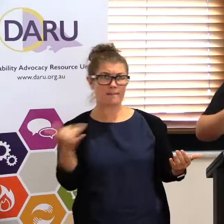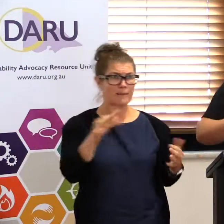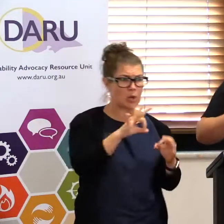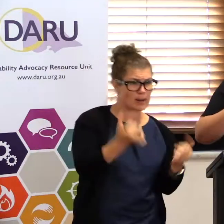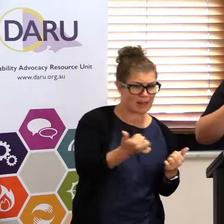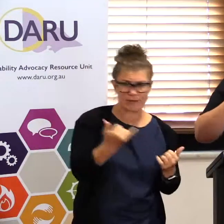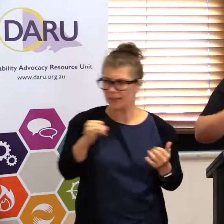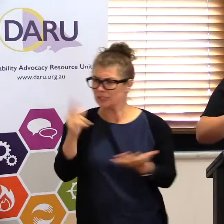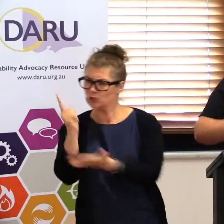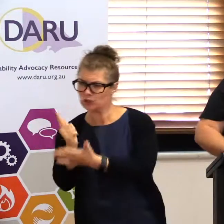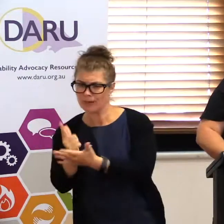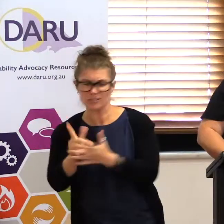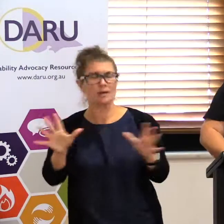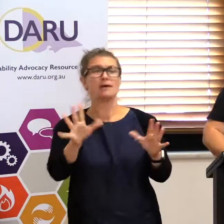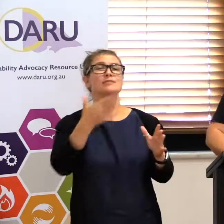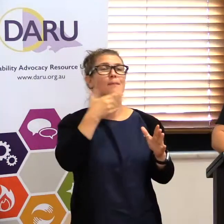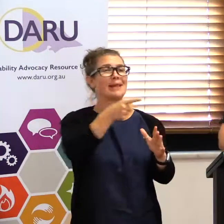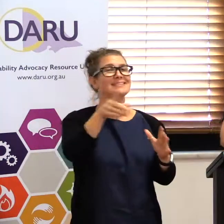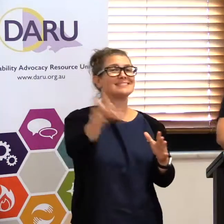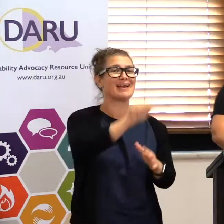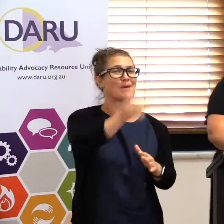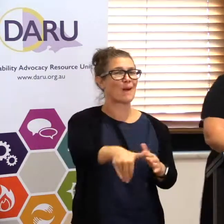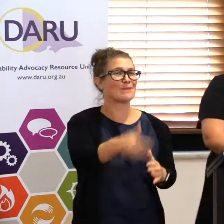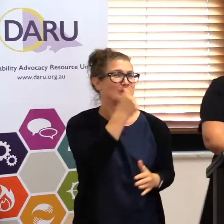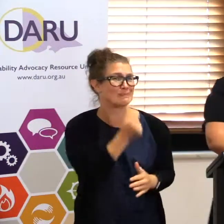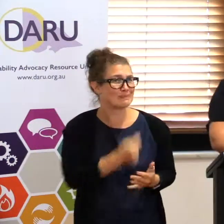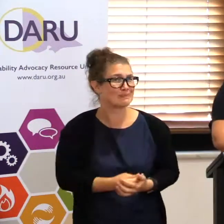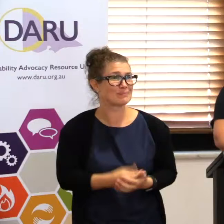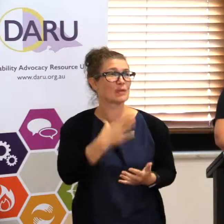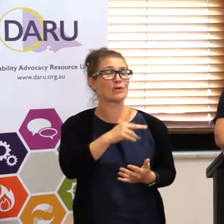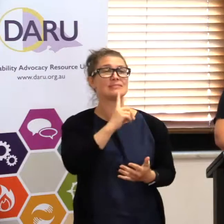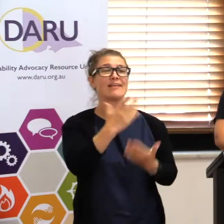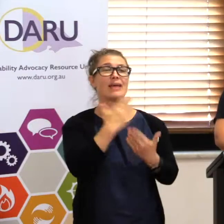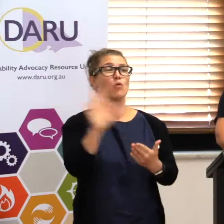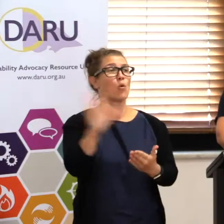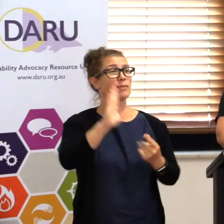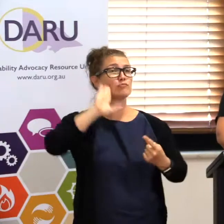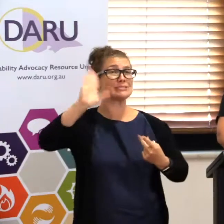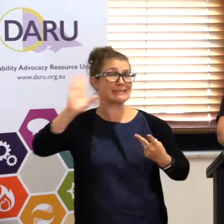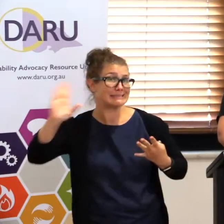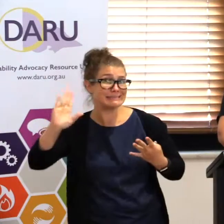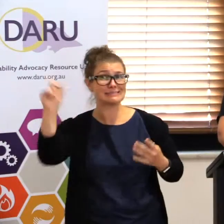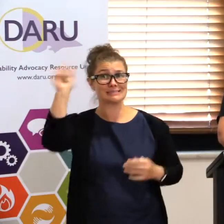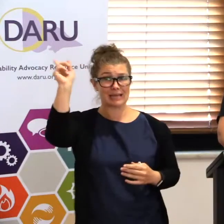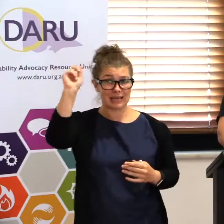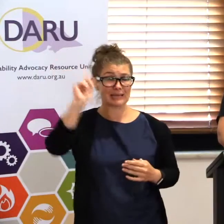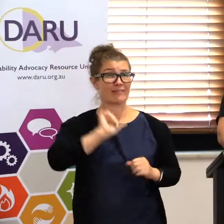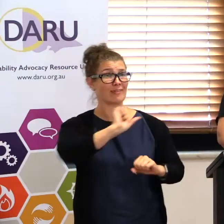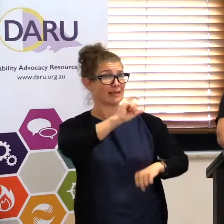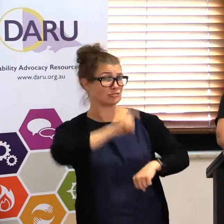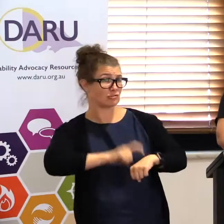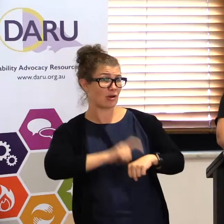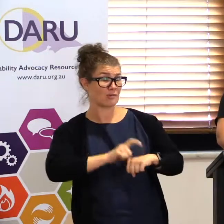get it right. So take some home with you. I'd like to thank all the presenters for taking the time to present today. It's